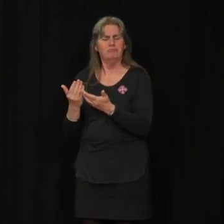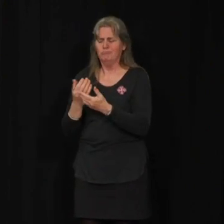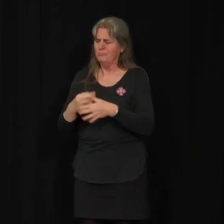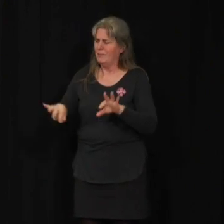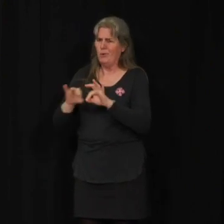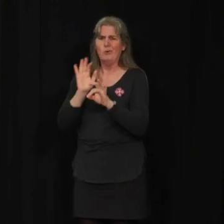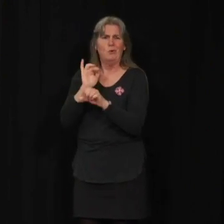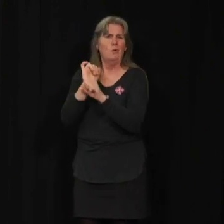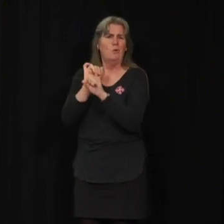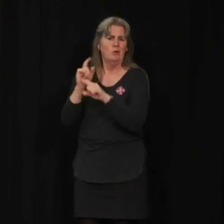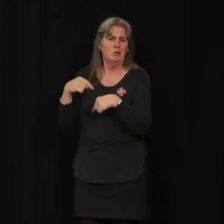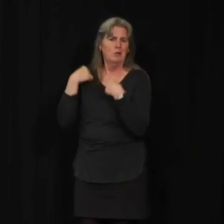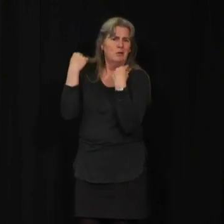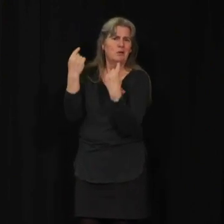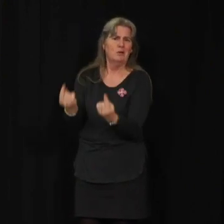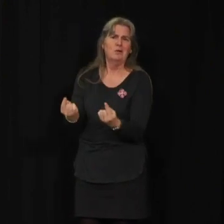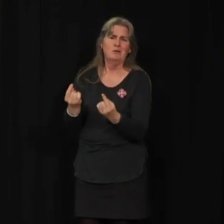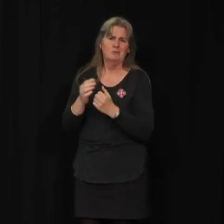work that you do in these